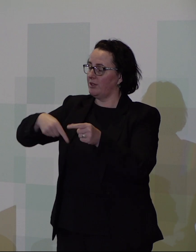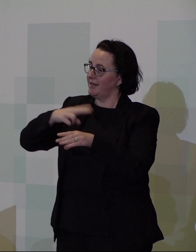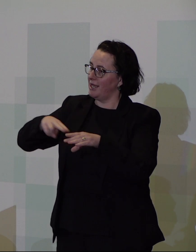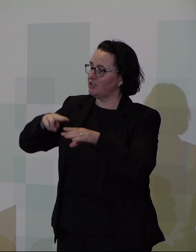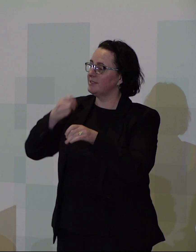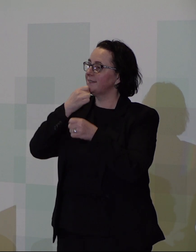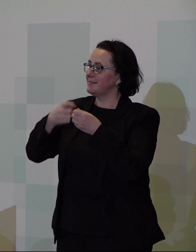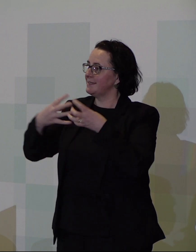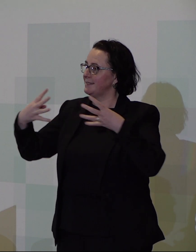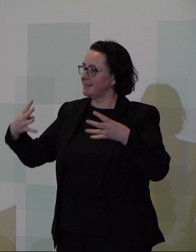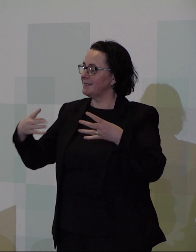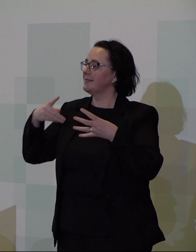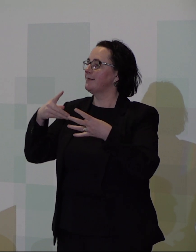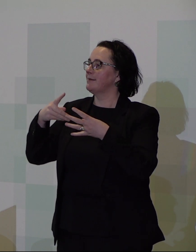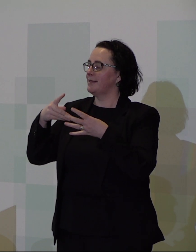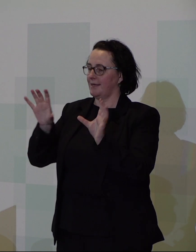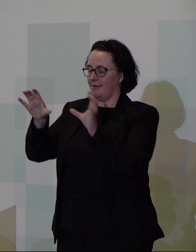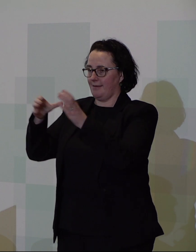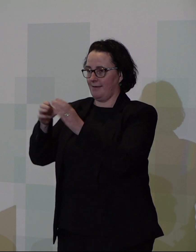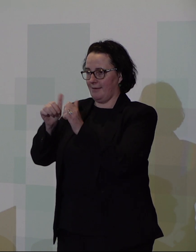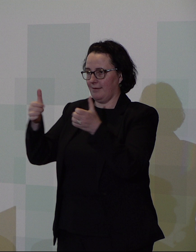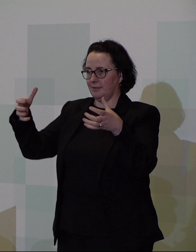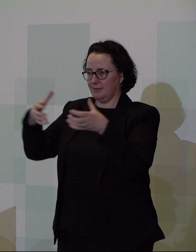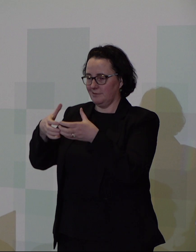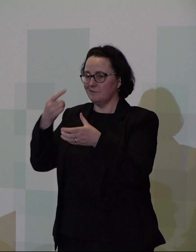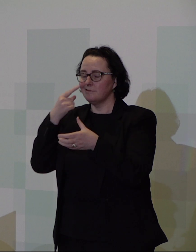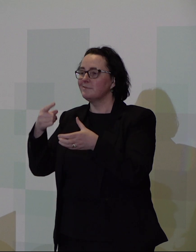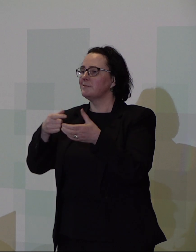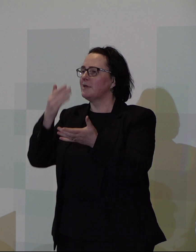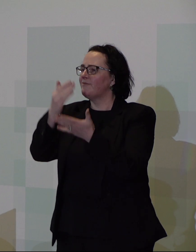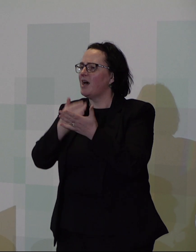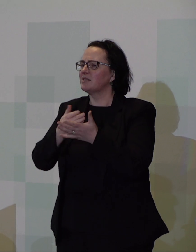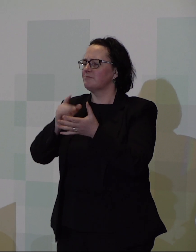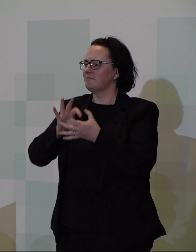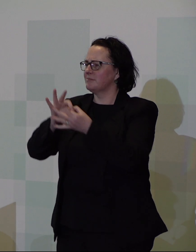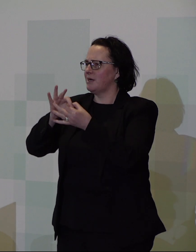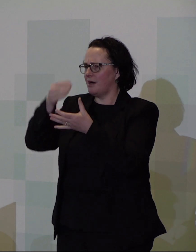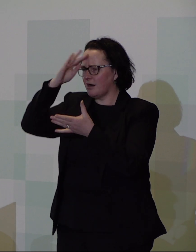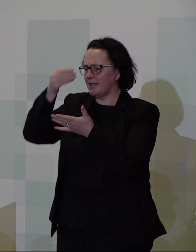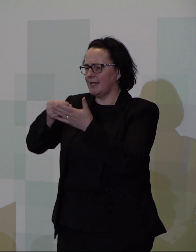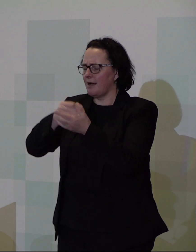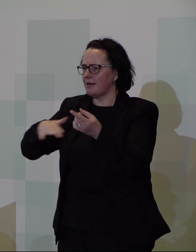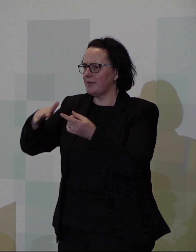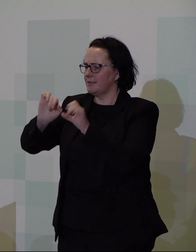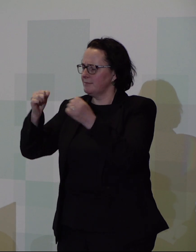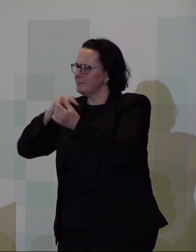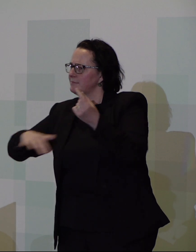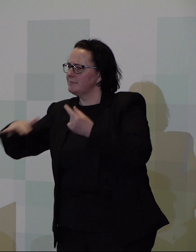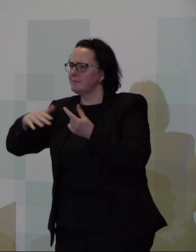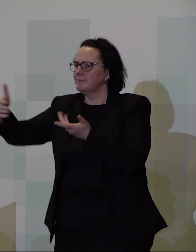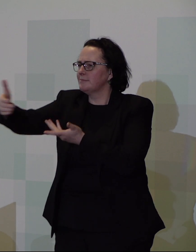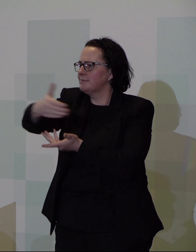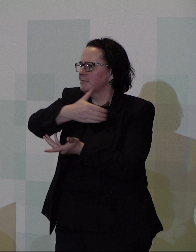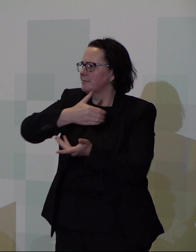agency responsible for gathering the facts around Ireland's economy and society. Now, we're an independent body, and